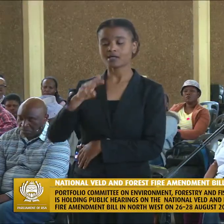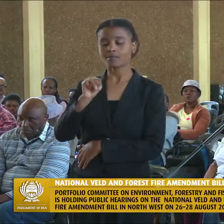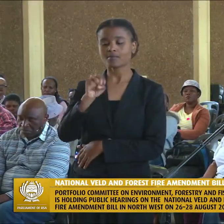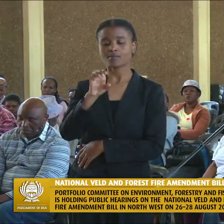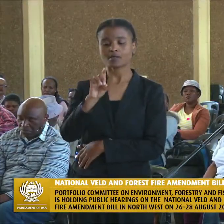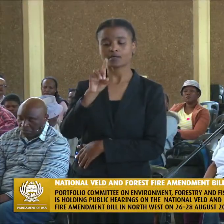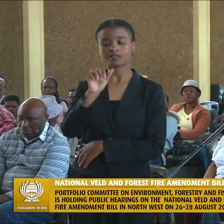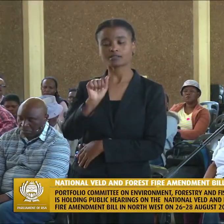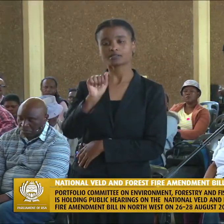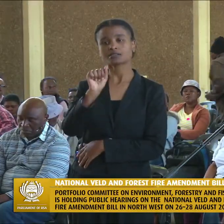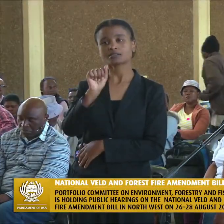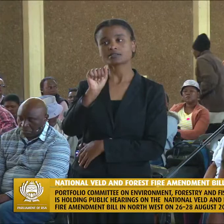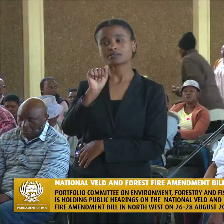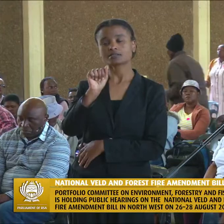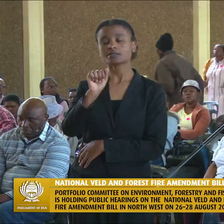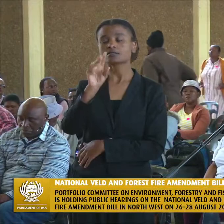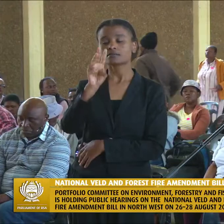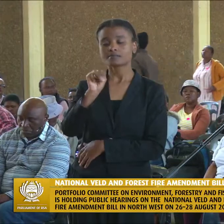local municipality